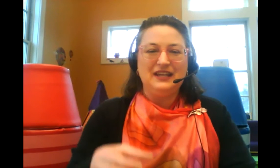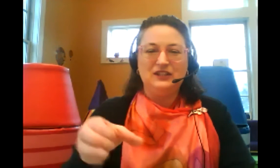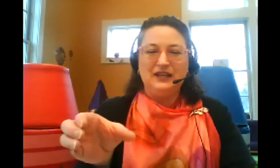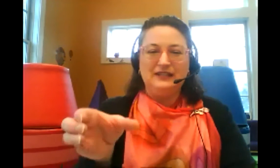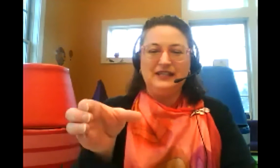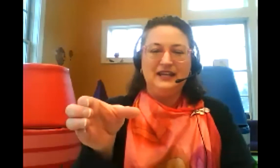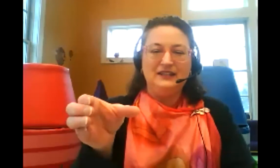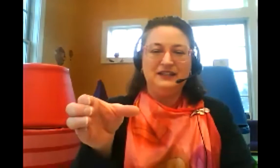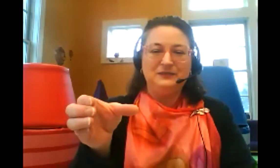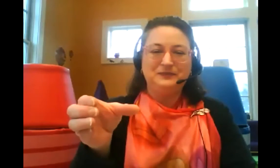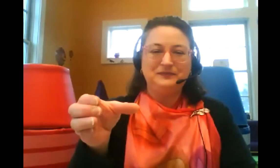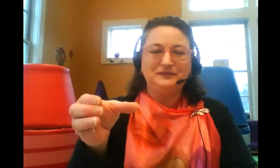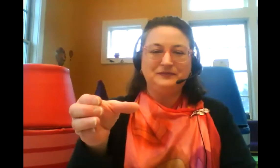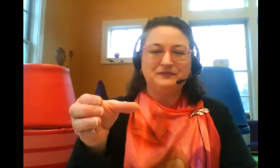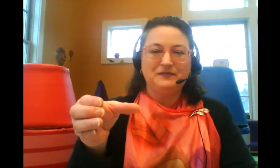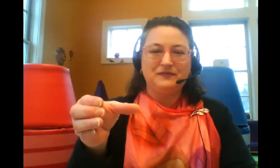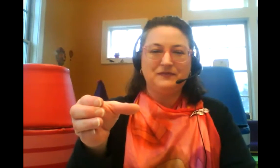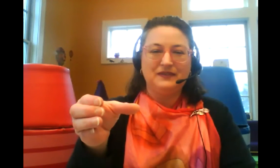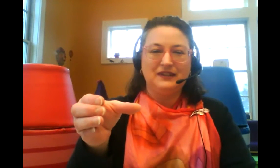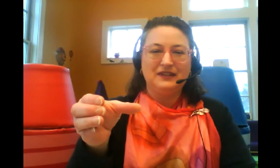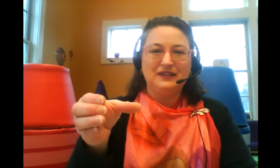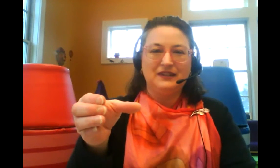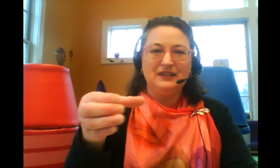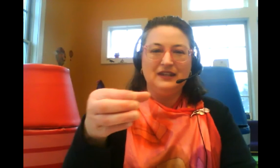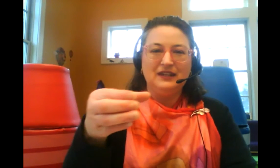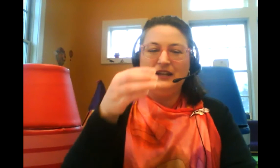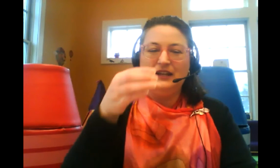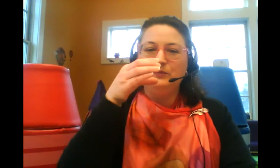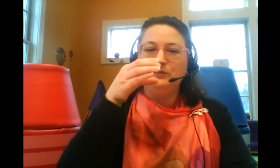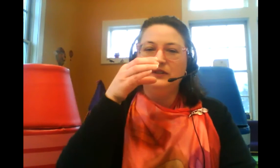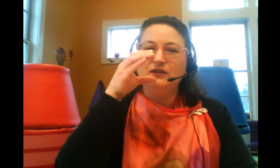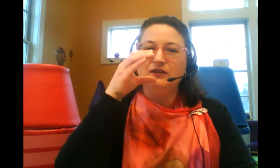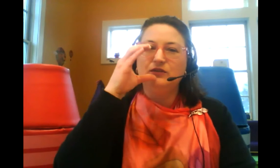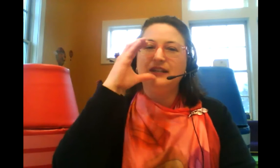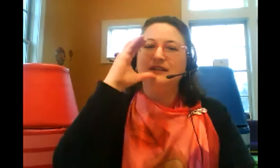and you pretend you're drinking a cup, drink,